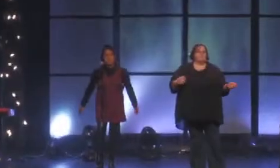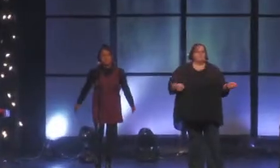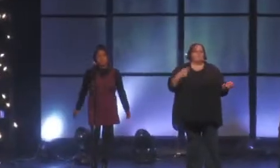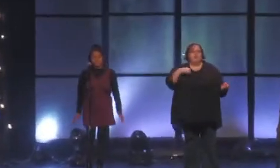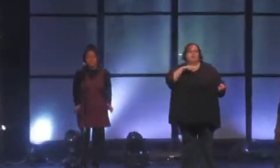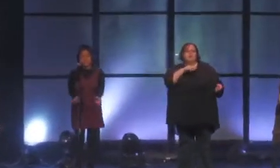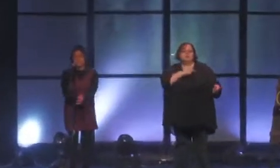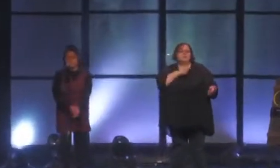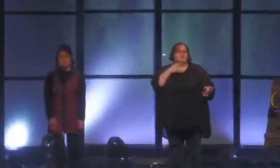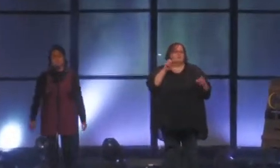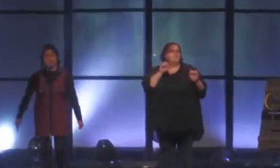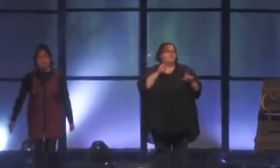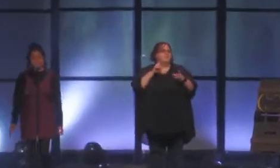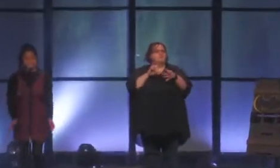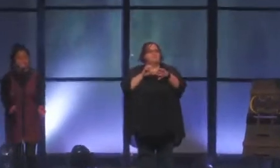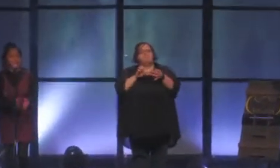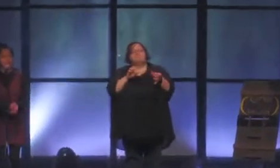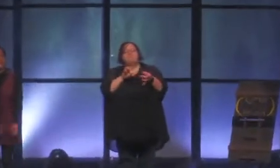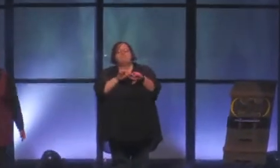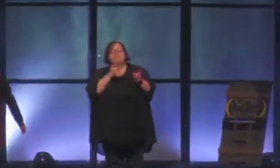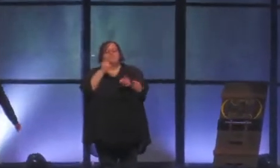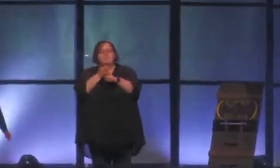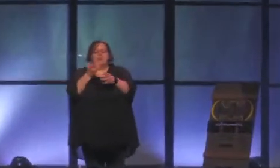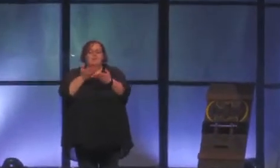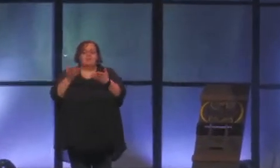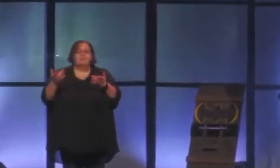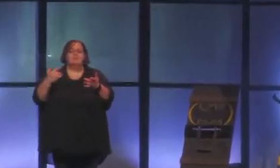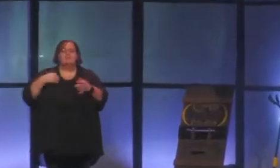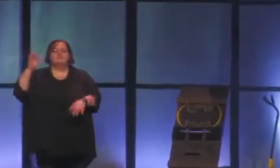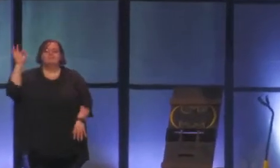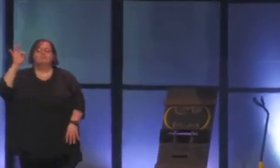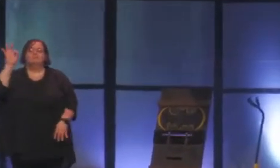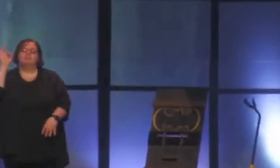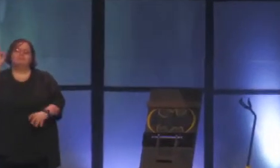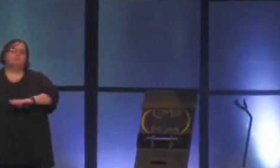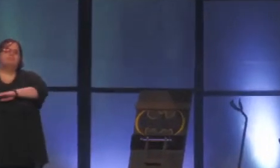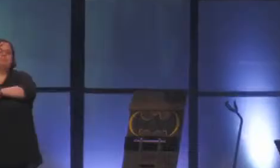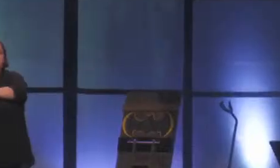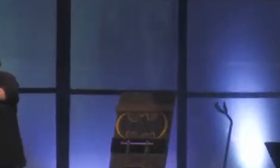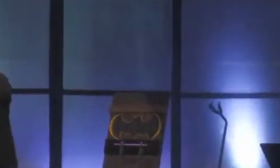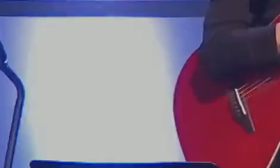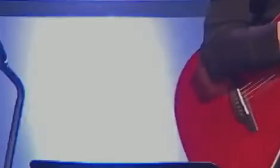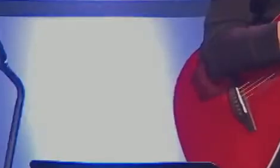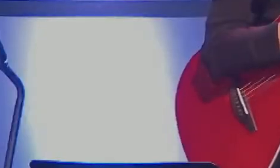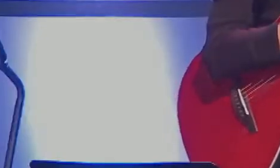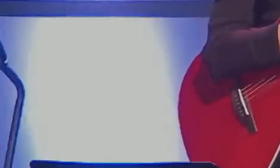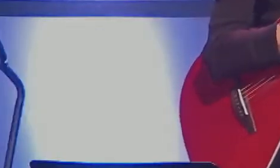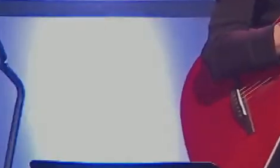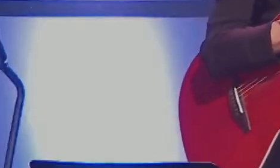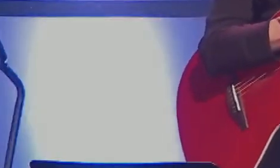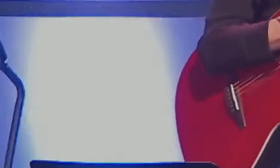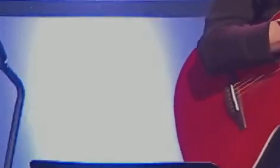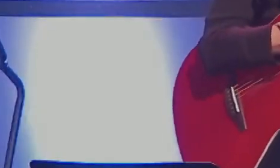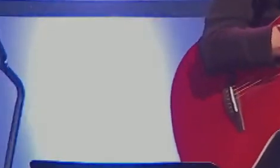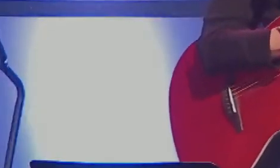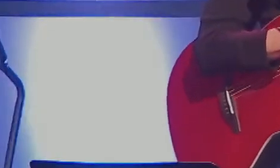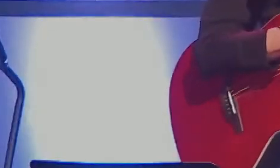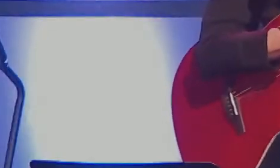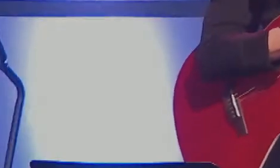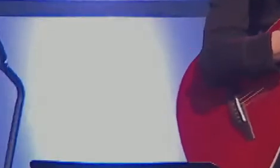We can say all of the right things, preach to someone all day long, and still get it